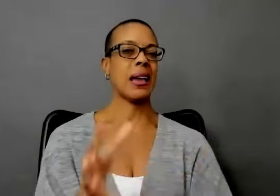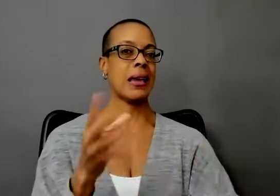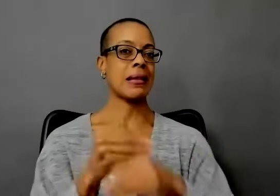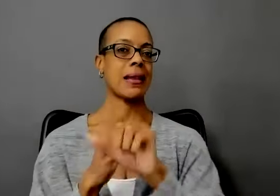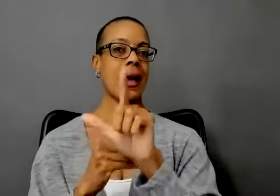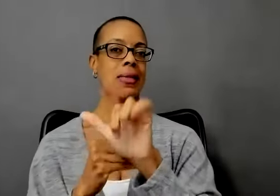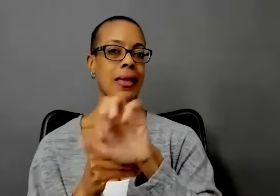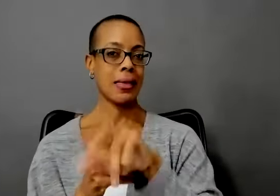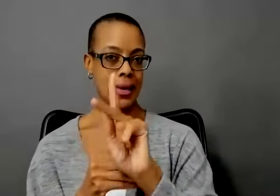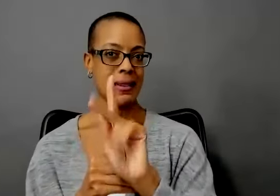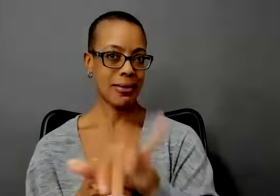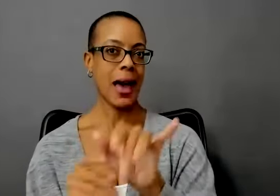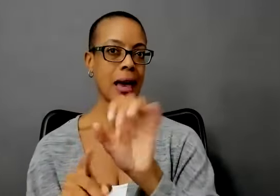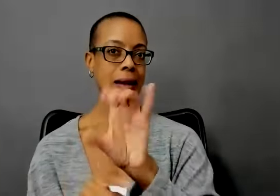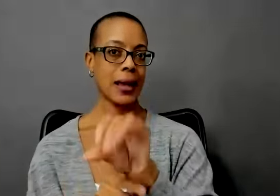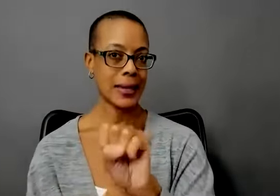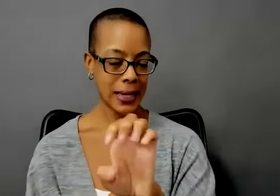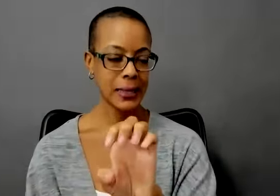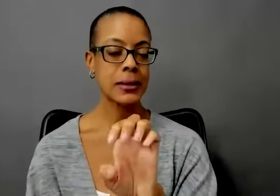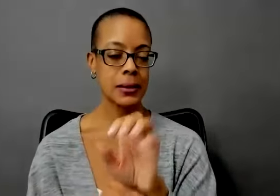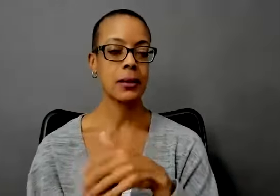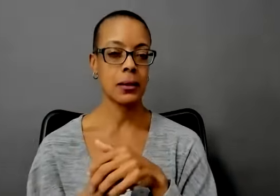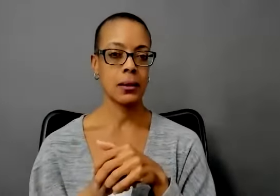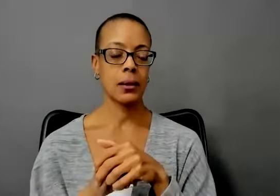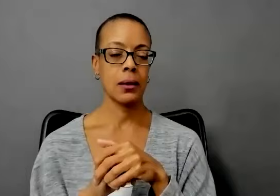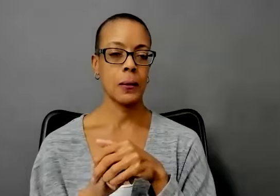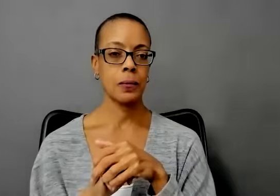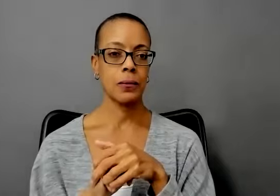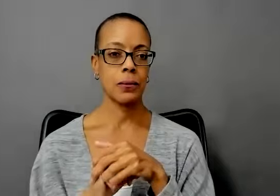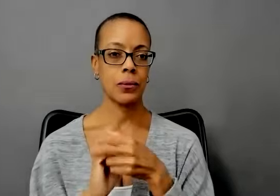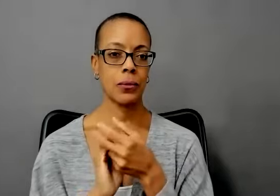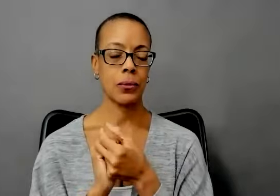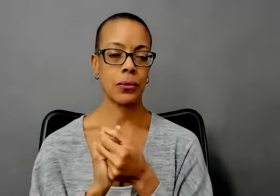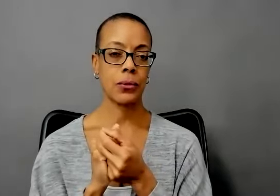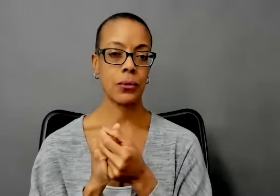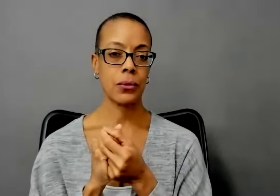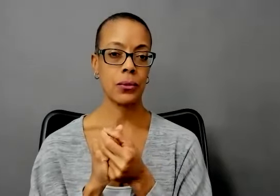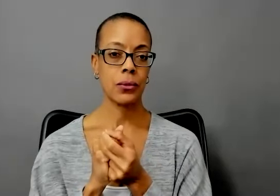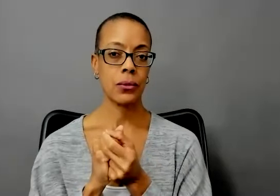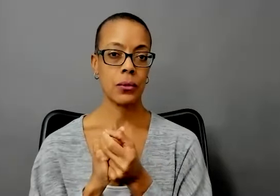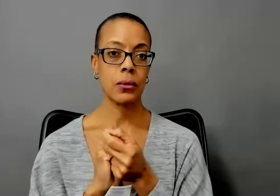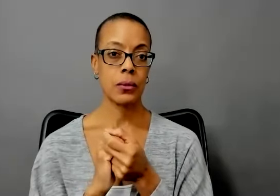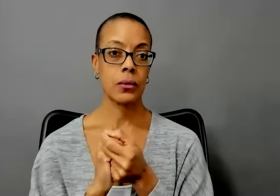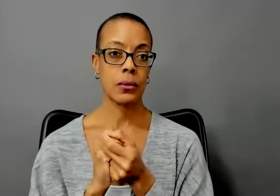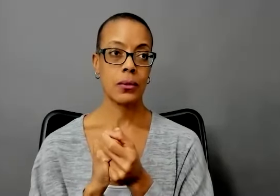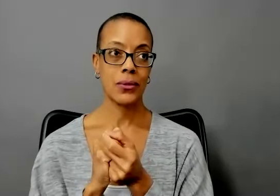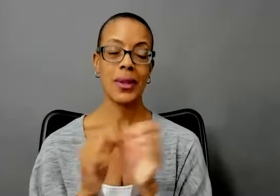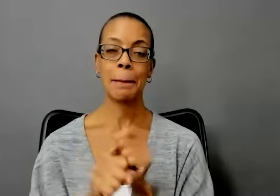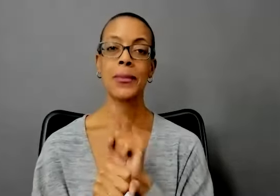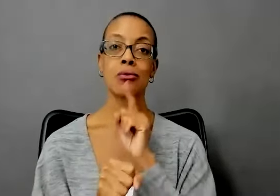case if people are interested, but you know, like, I think just ensuring that judges understand